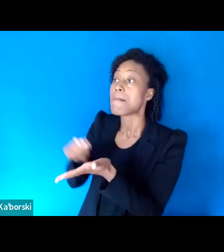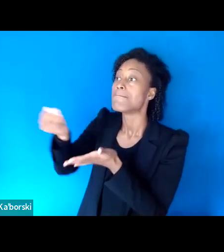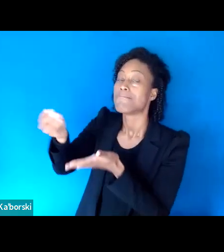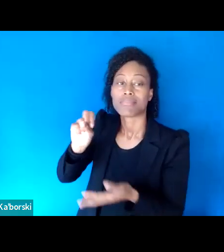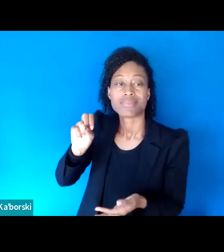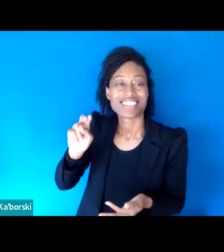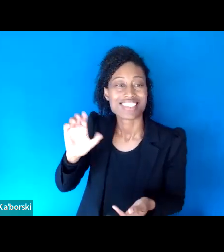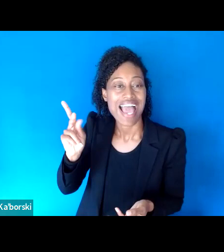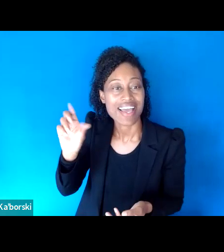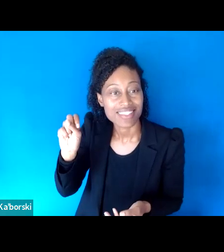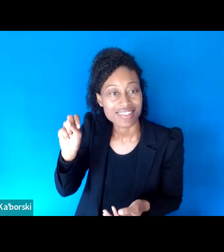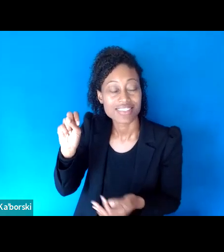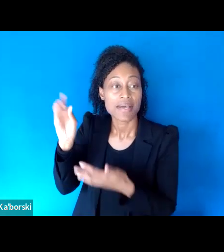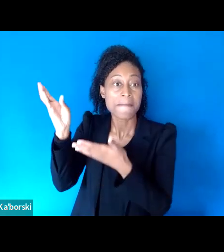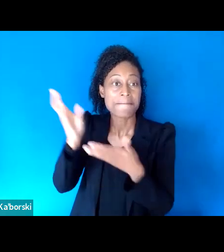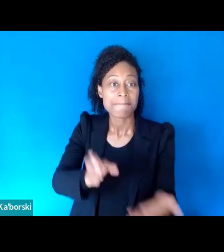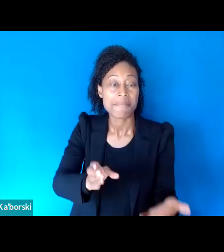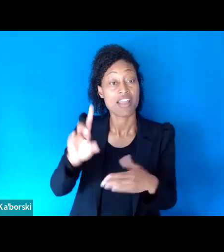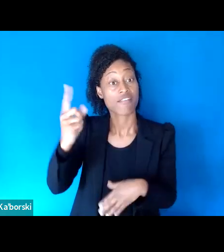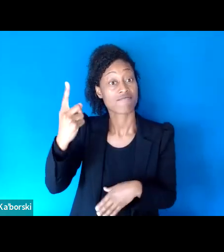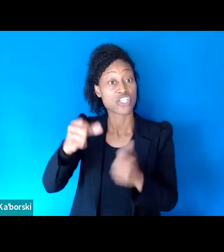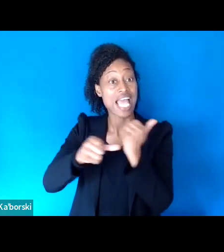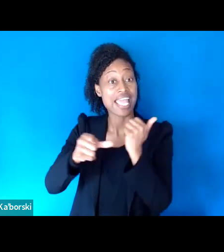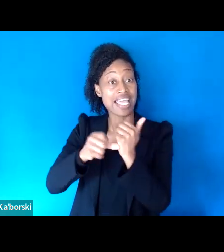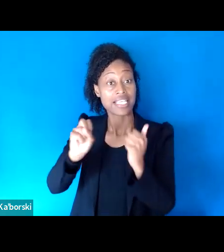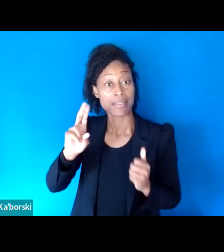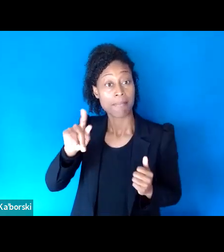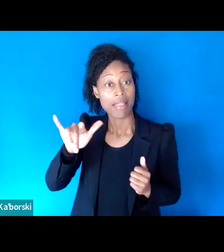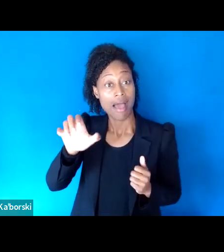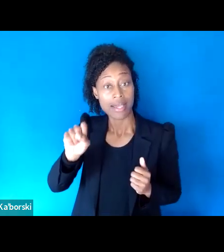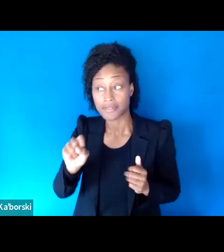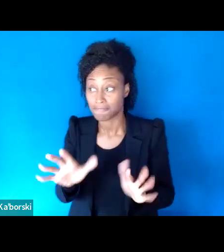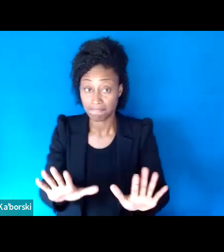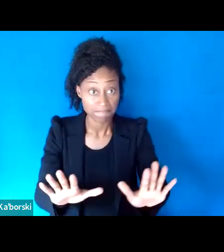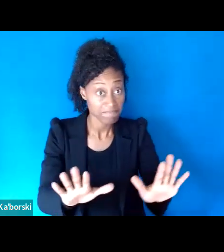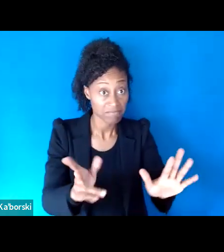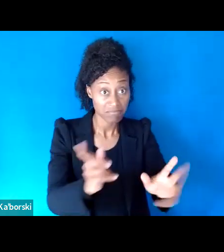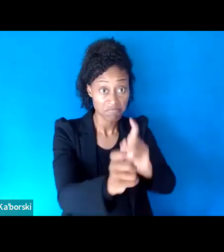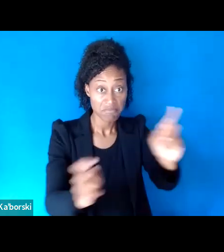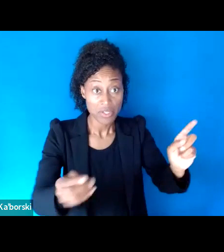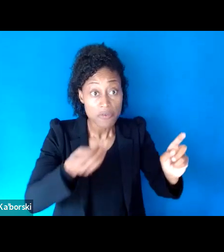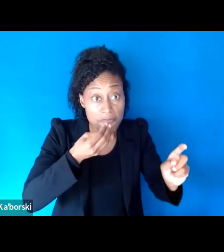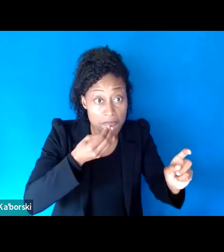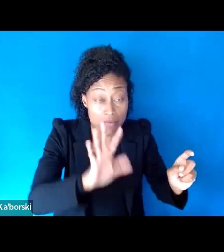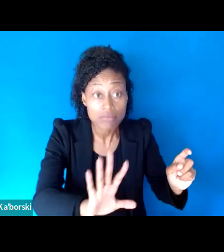we bring down first aid supplies, and making sure people are just like, they have snacks, they have first aid. So